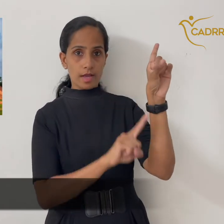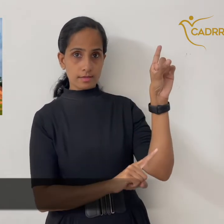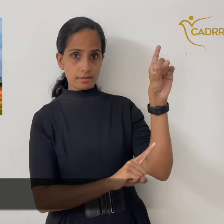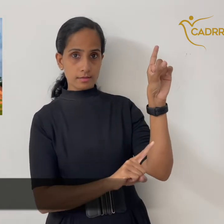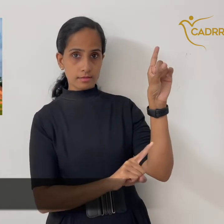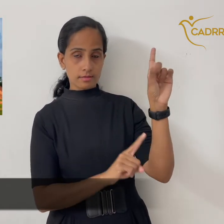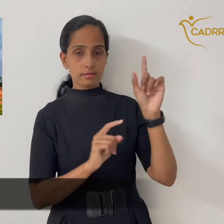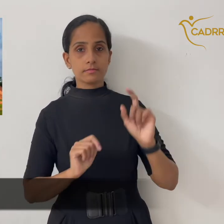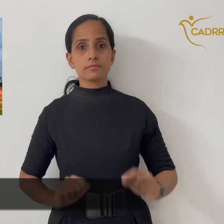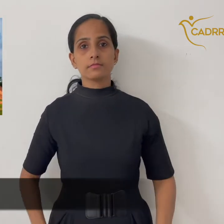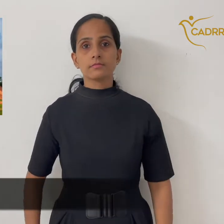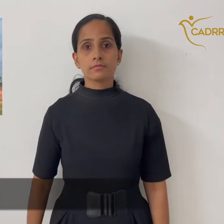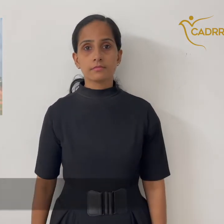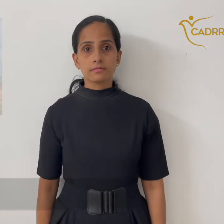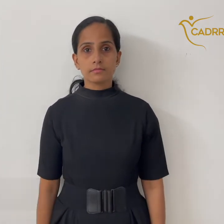Puducherry,